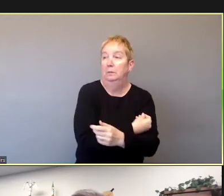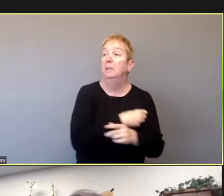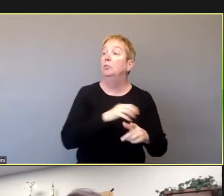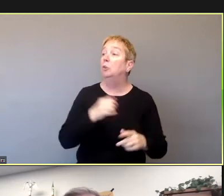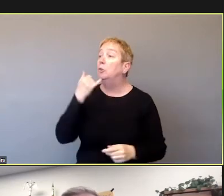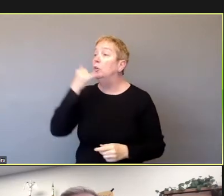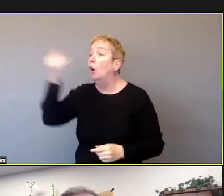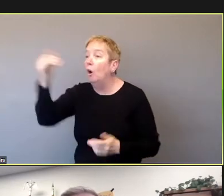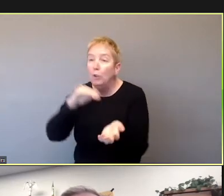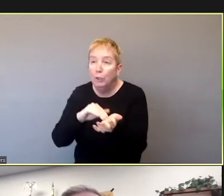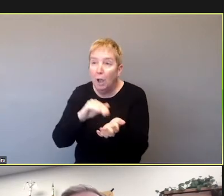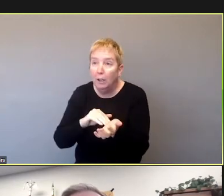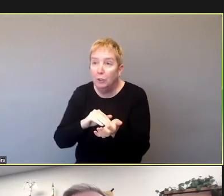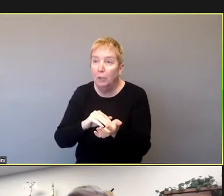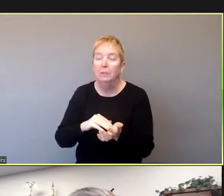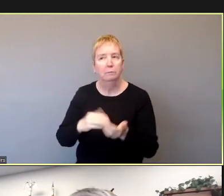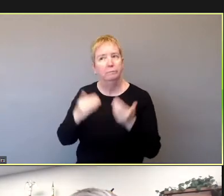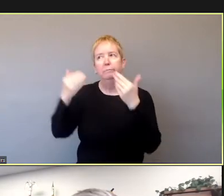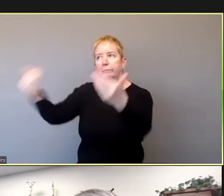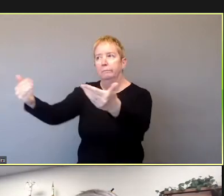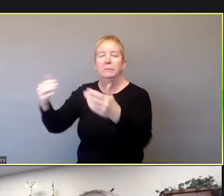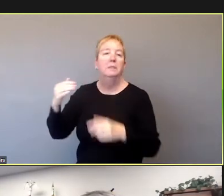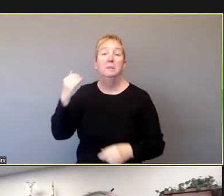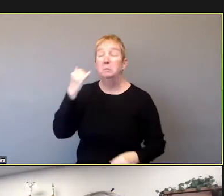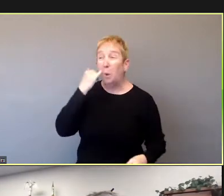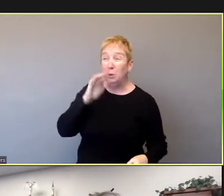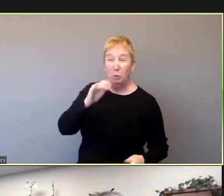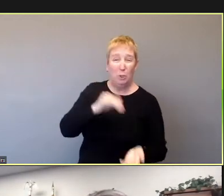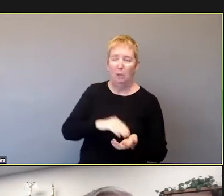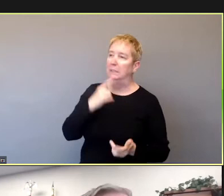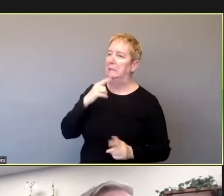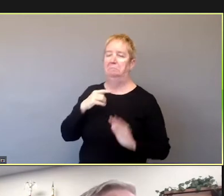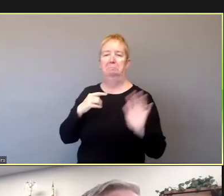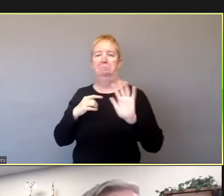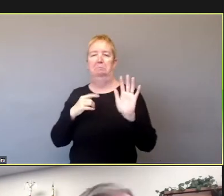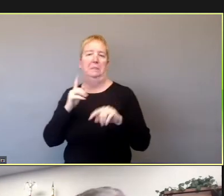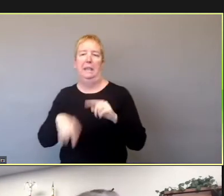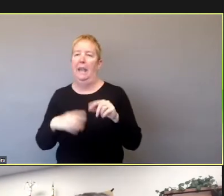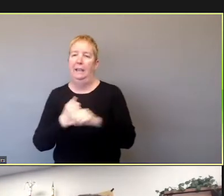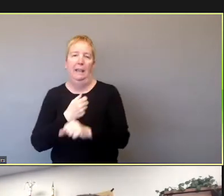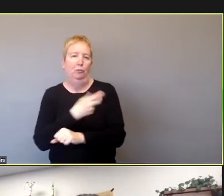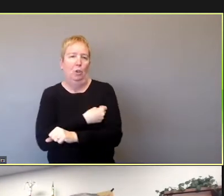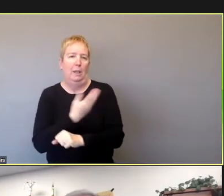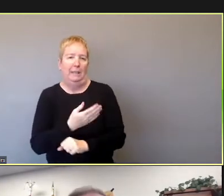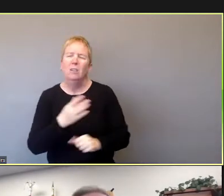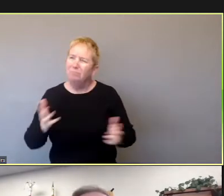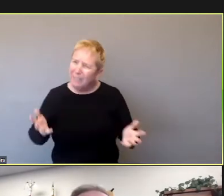should encourage them to do so like we are. And I think we're gonna